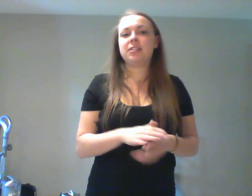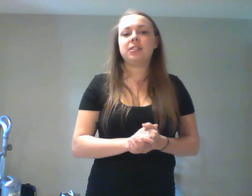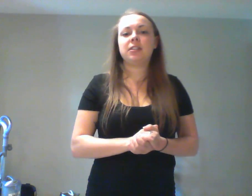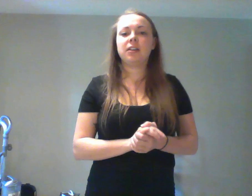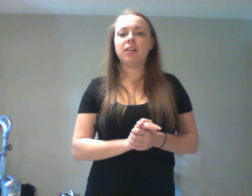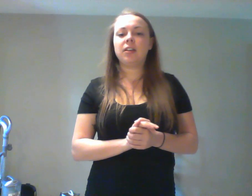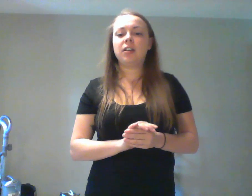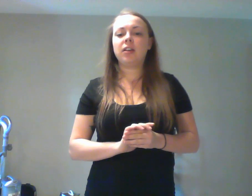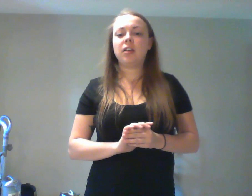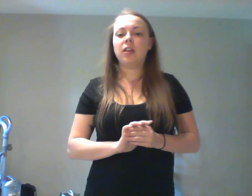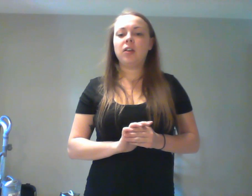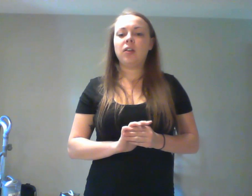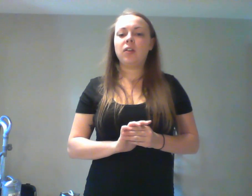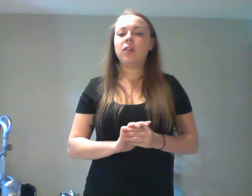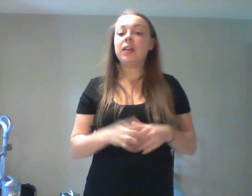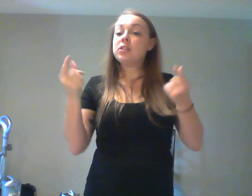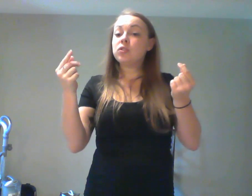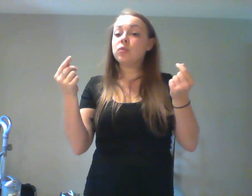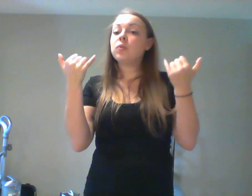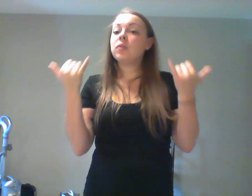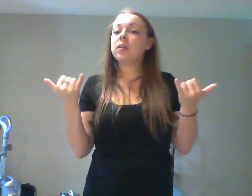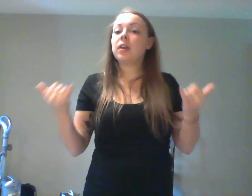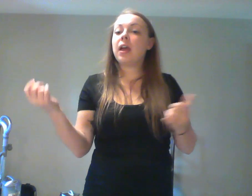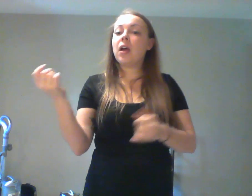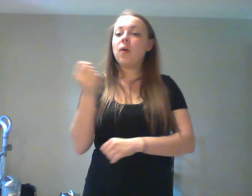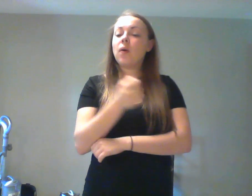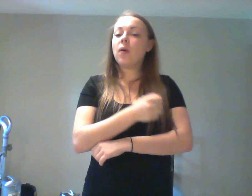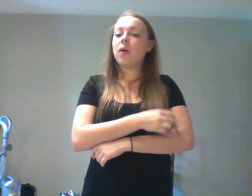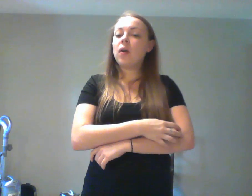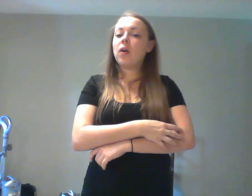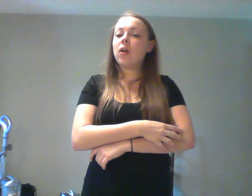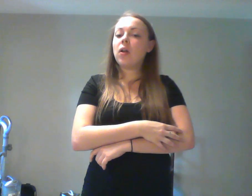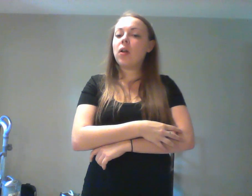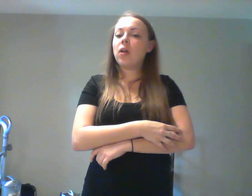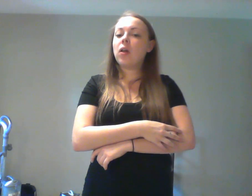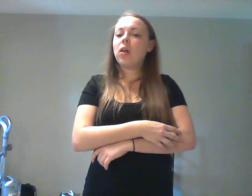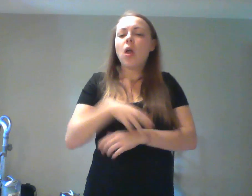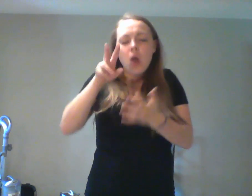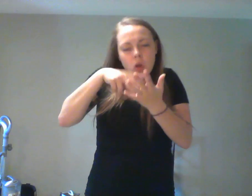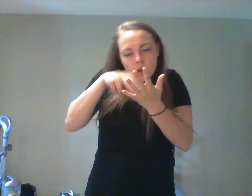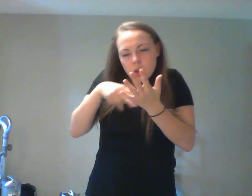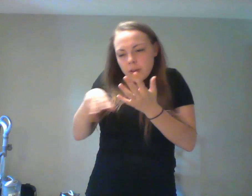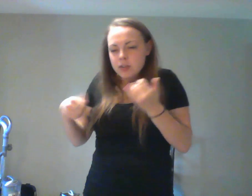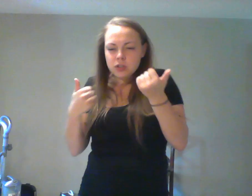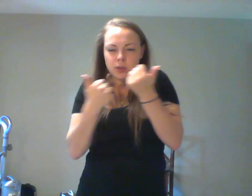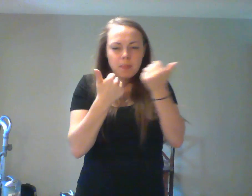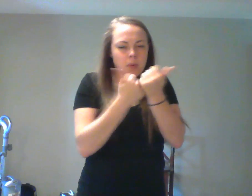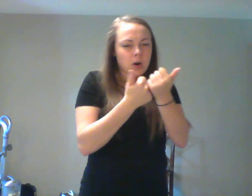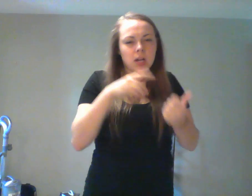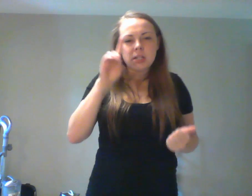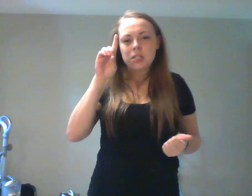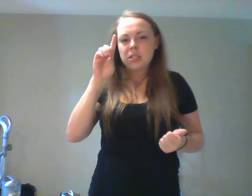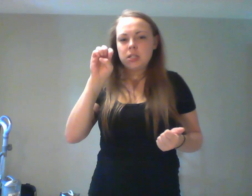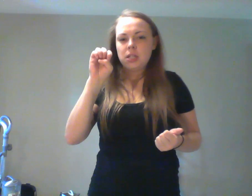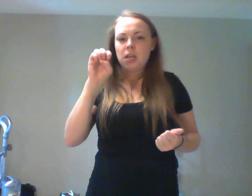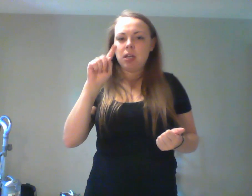Now we're going to delve back into our text one more time. We're going to look for supporting details. I want 2 supporting details about how they're